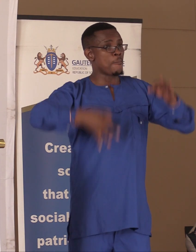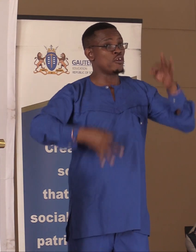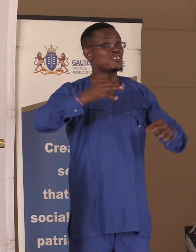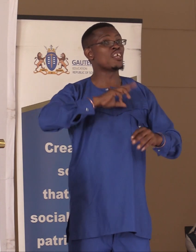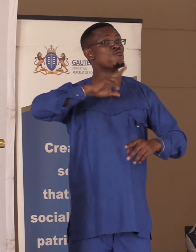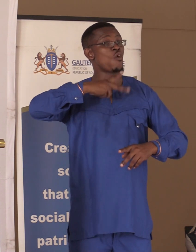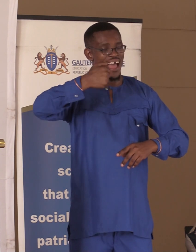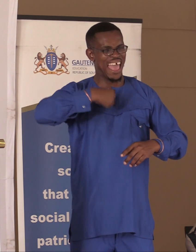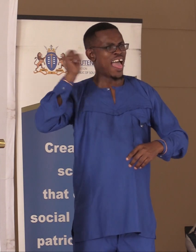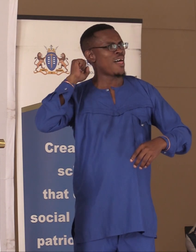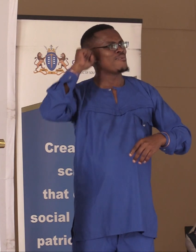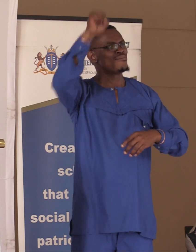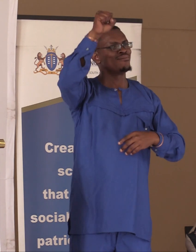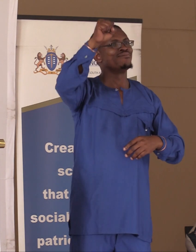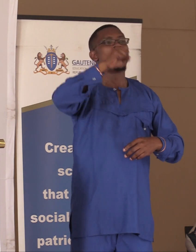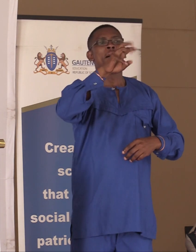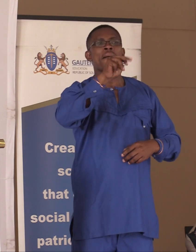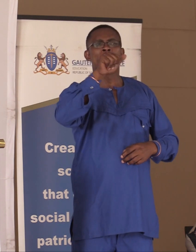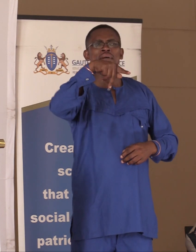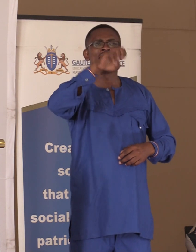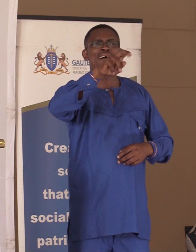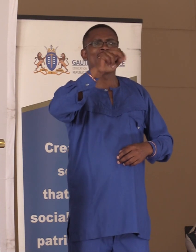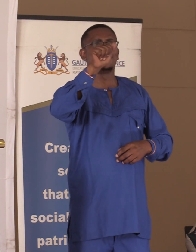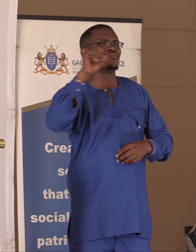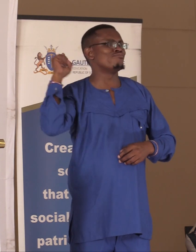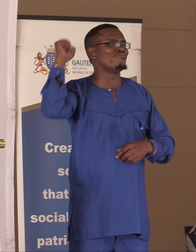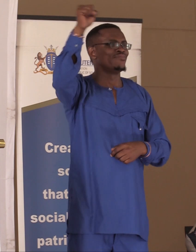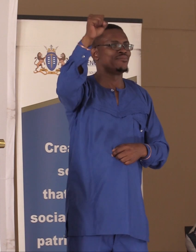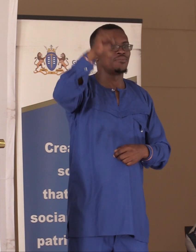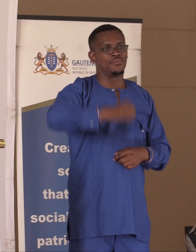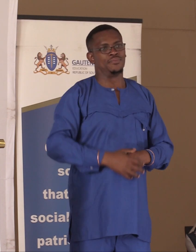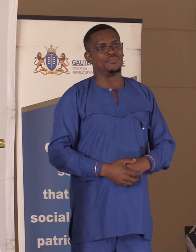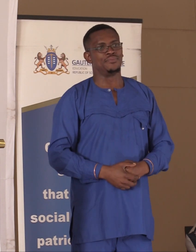politician. Hala, la Mapenane, hala la.